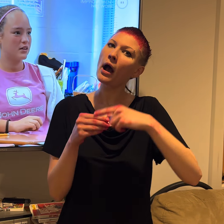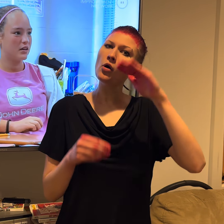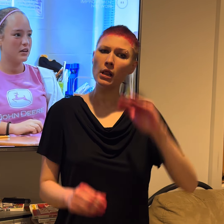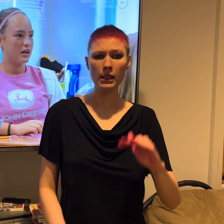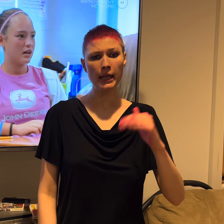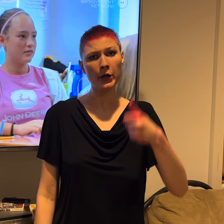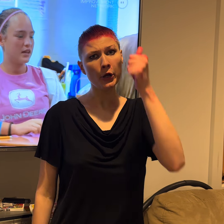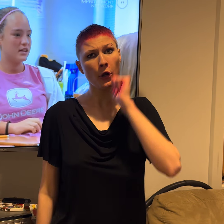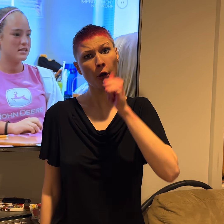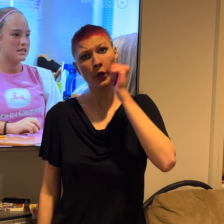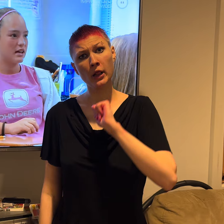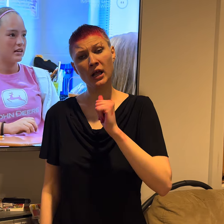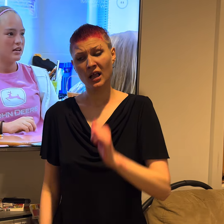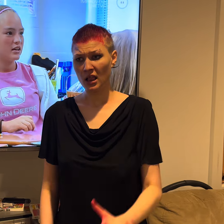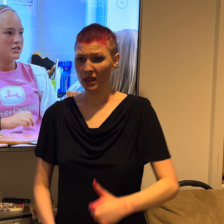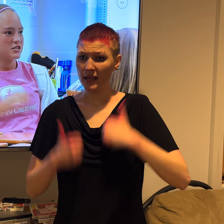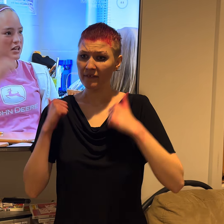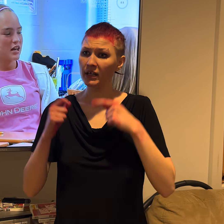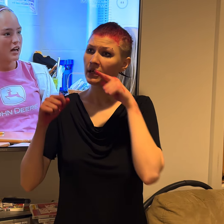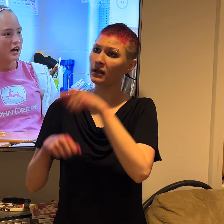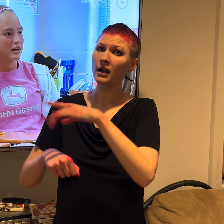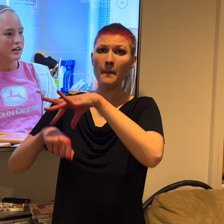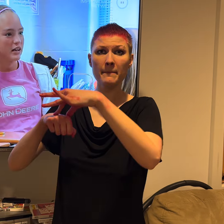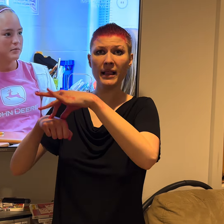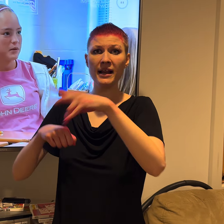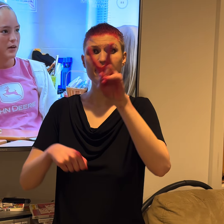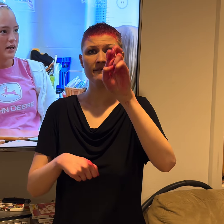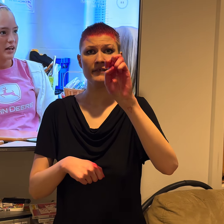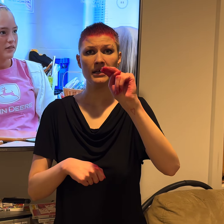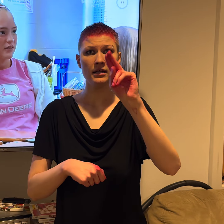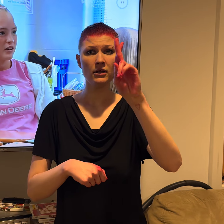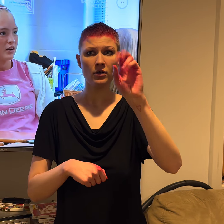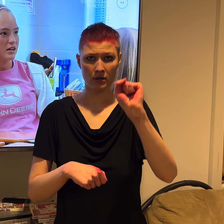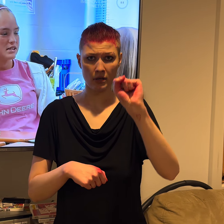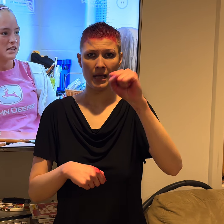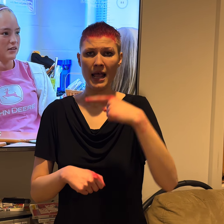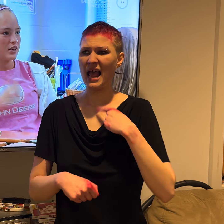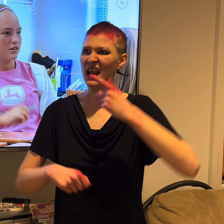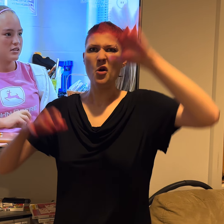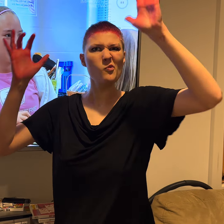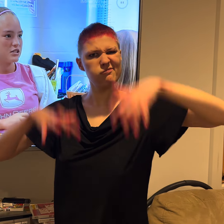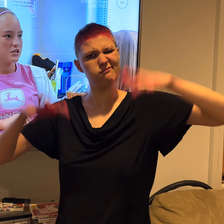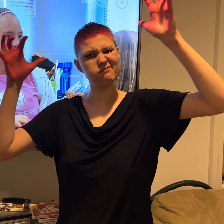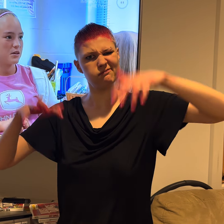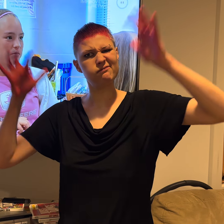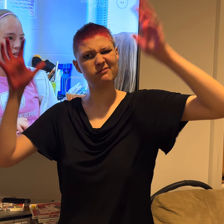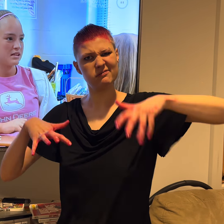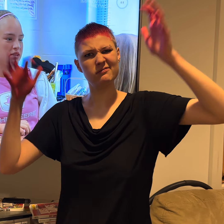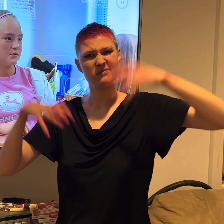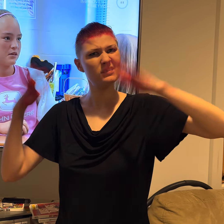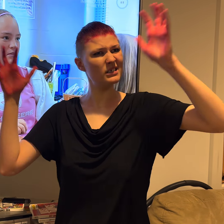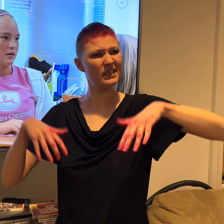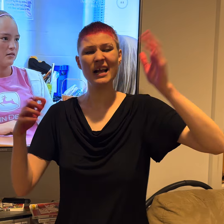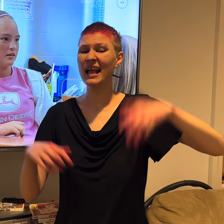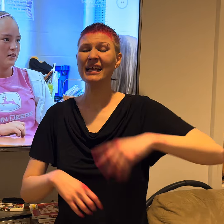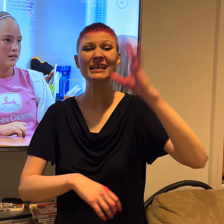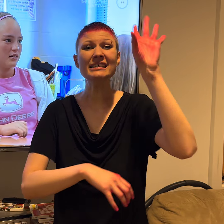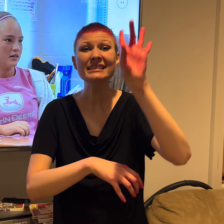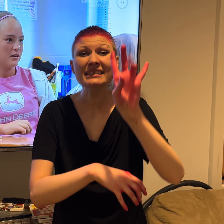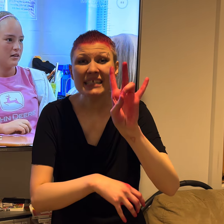on Venus, and it had been raining for 7 years, and she was hoping that the sun would come out. Okay, what is